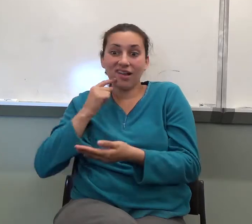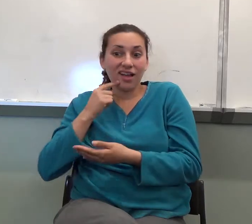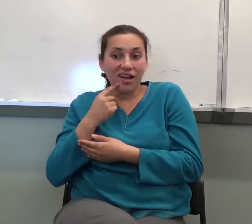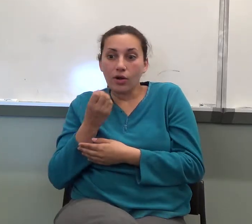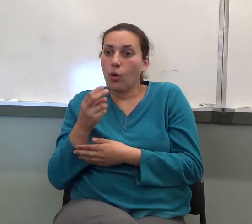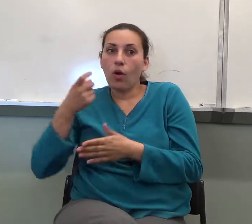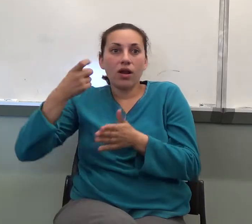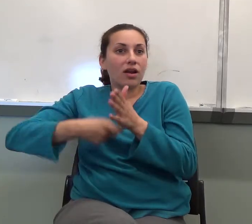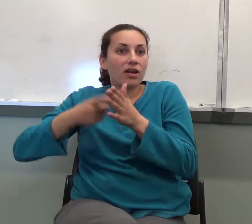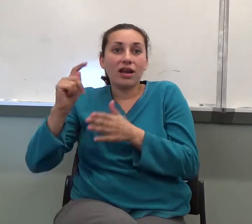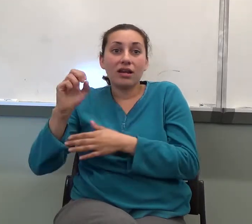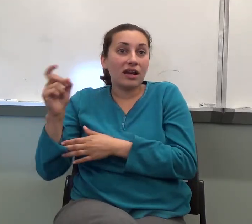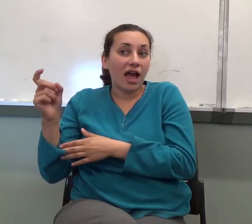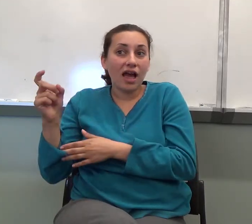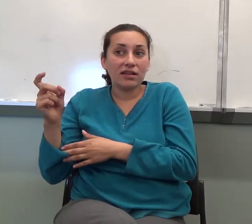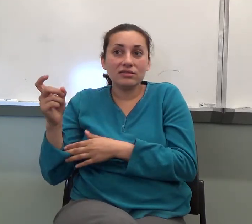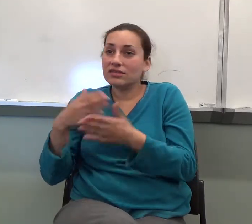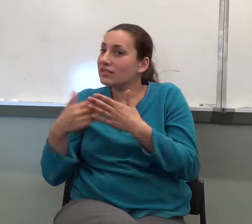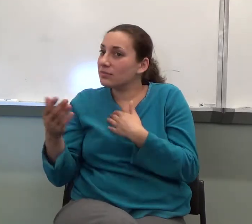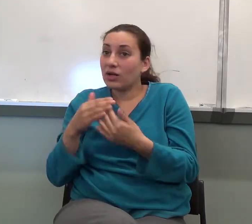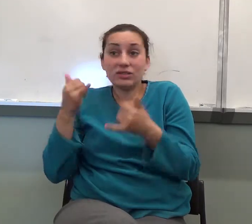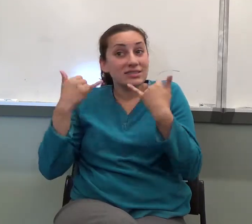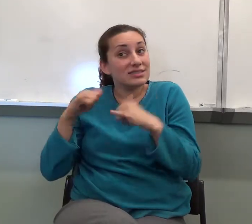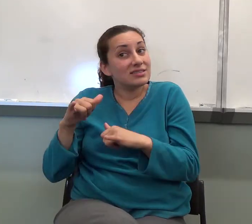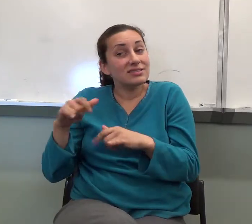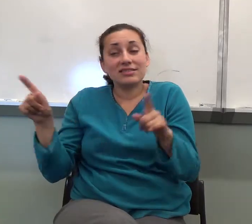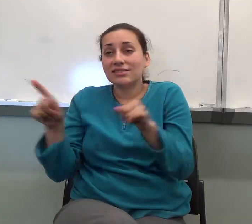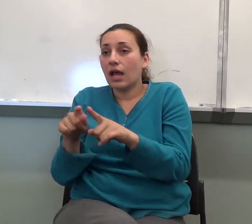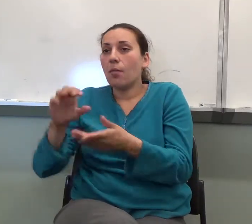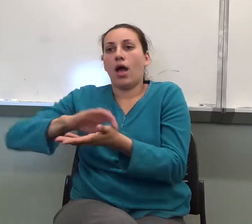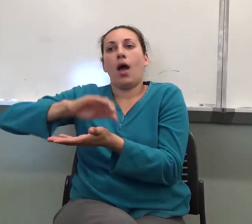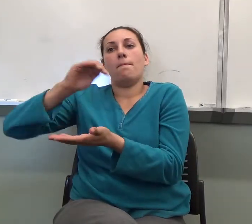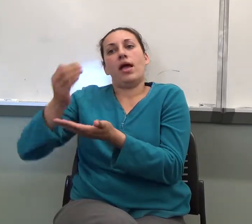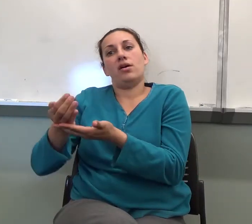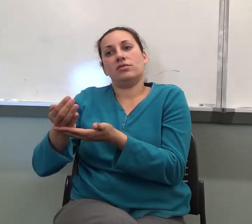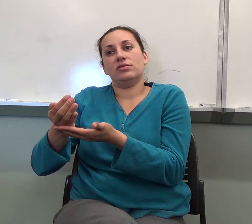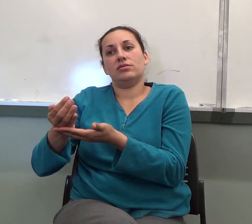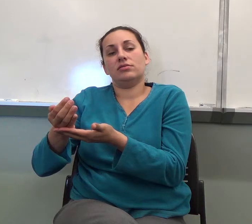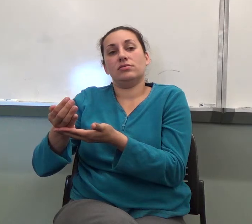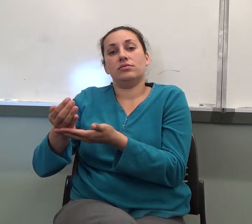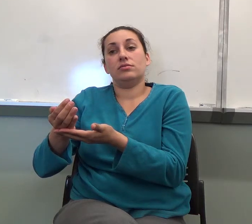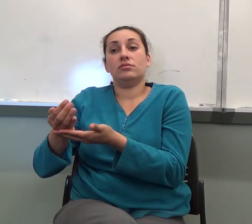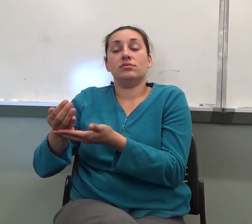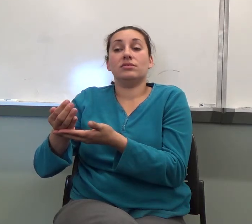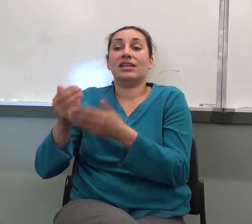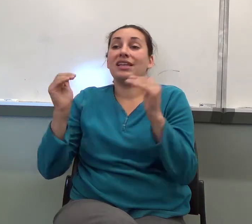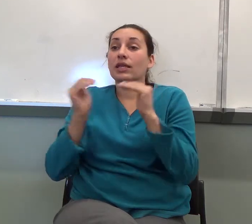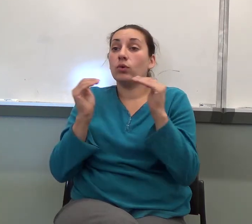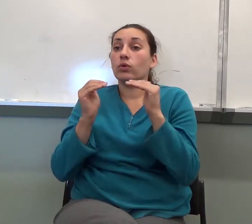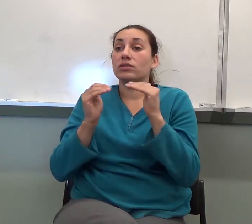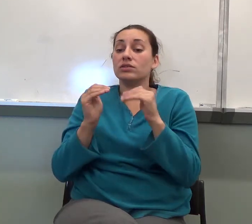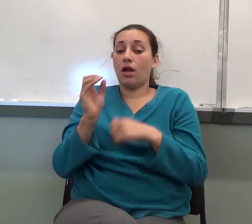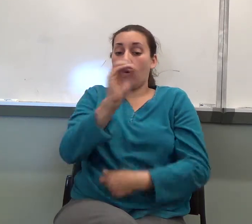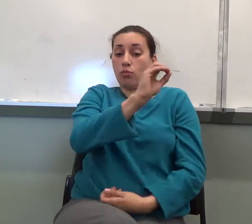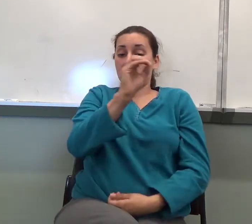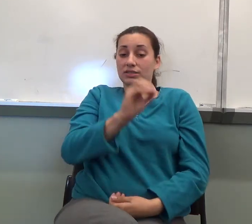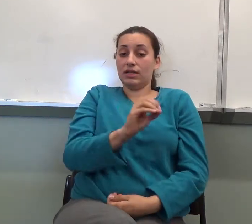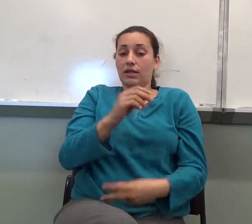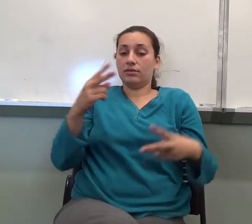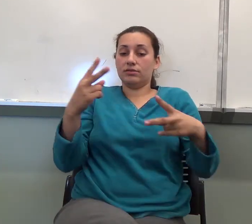tax, whatever, it's still the amount. It's equal to the percent times the base. All right, the amount, which is what we're looking for, we'll call it A for